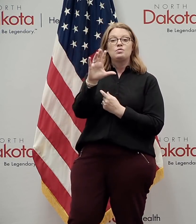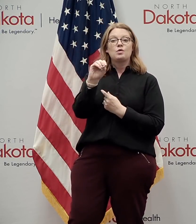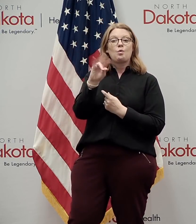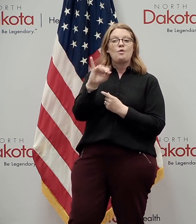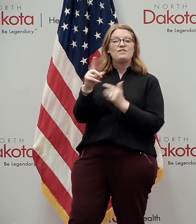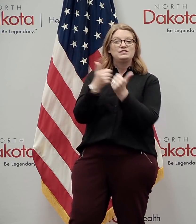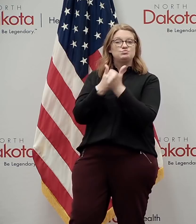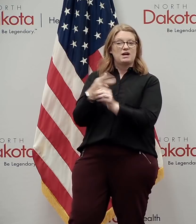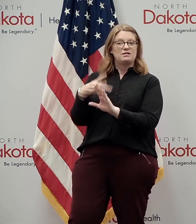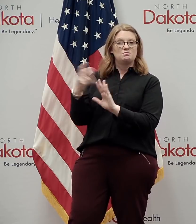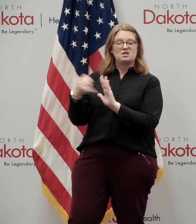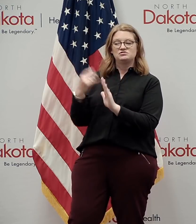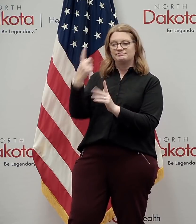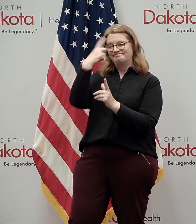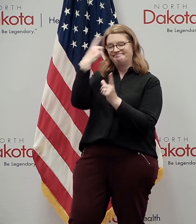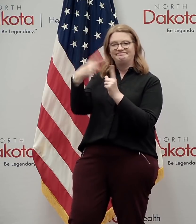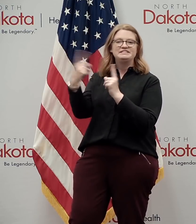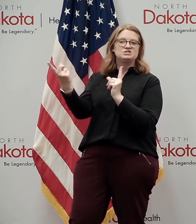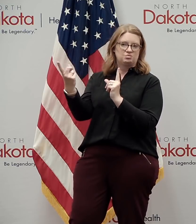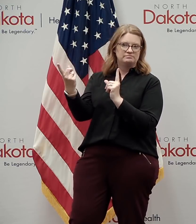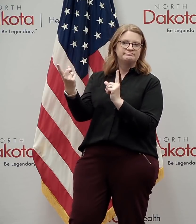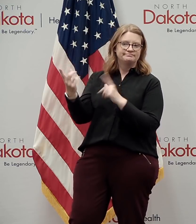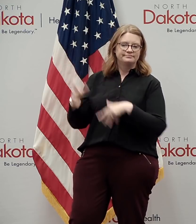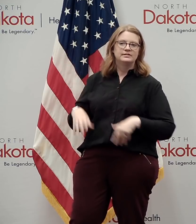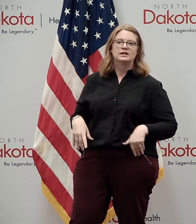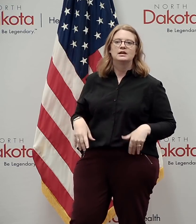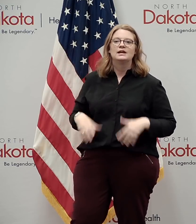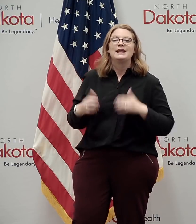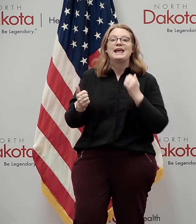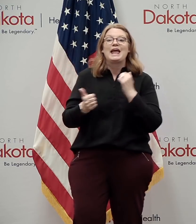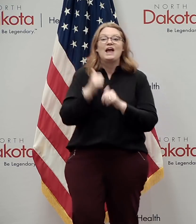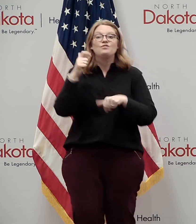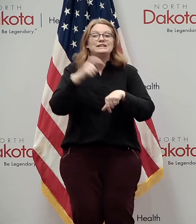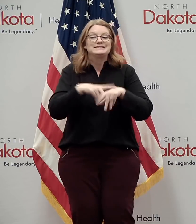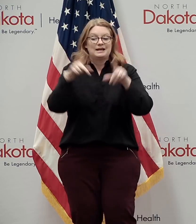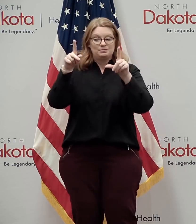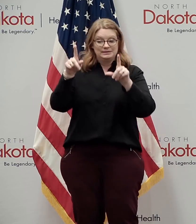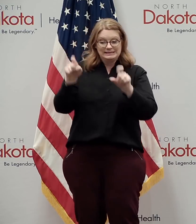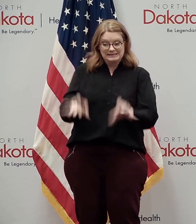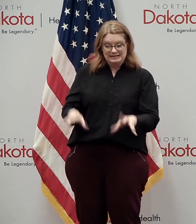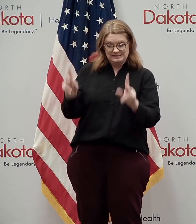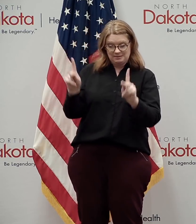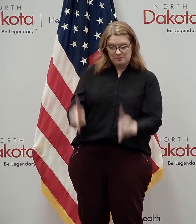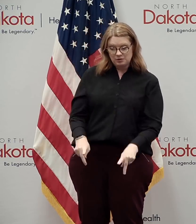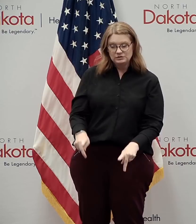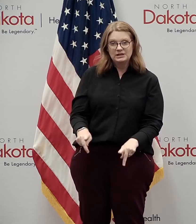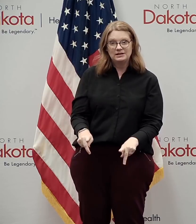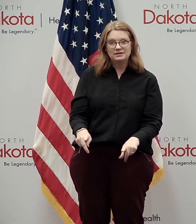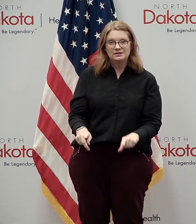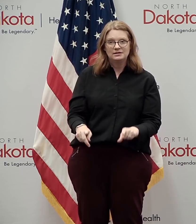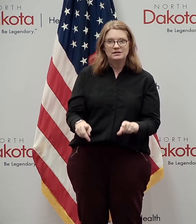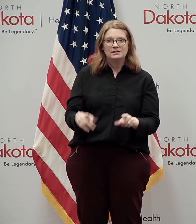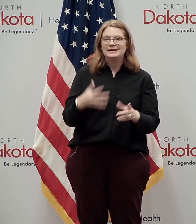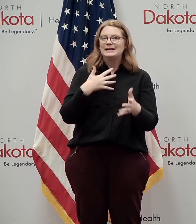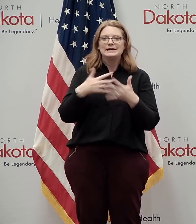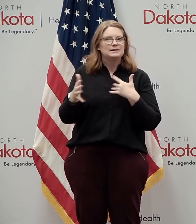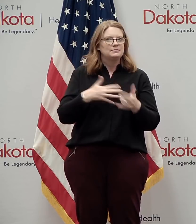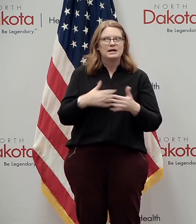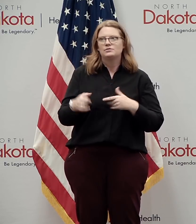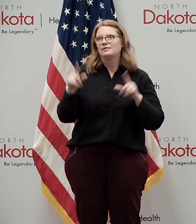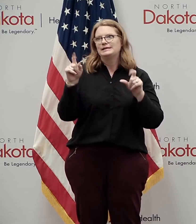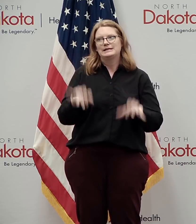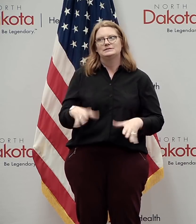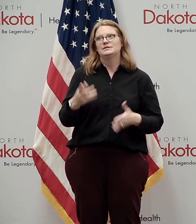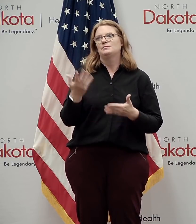project from the idea that every time we test someone, because it's a point prevalence, it doesn't matter if we tested